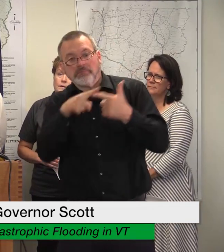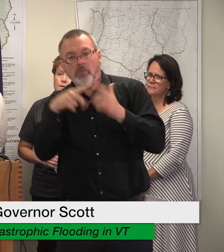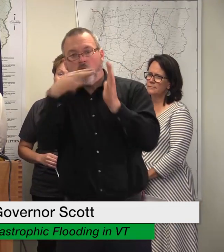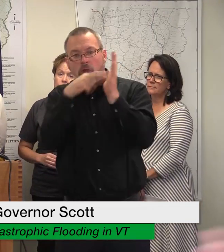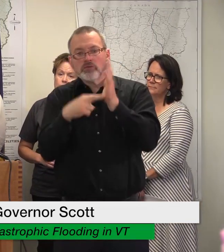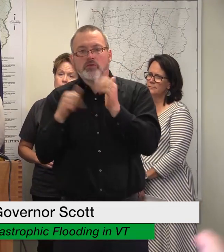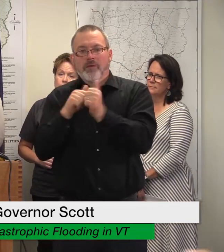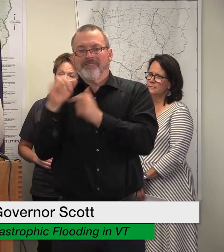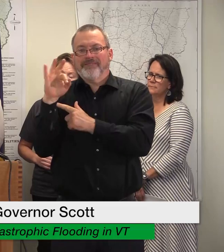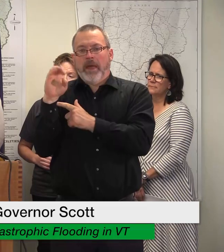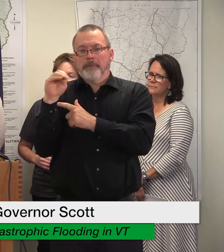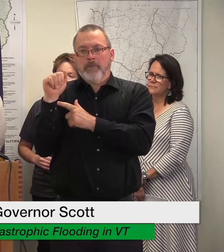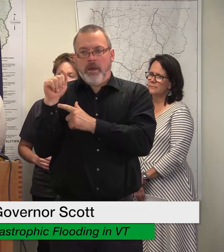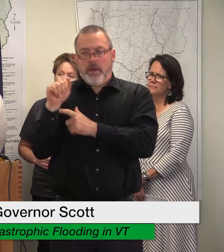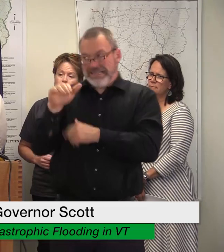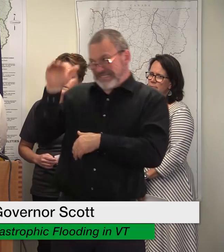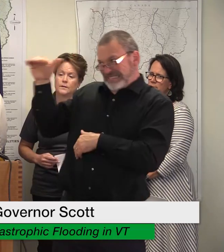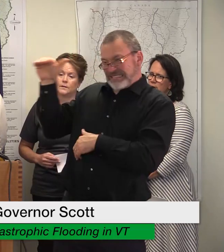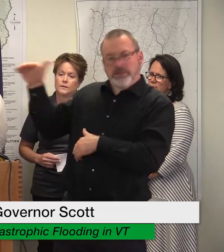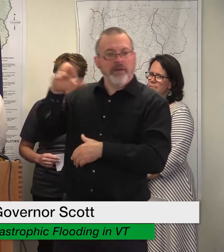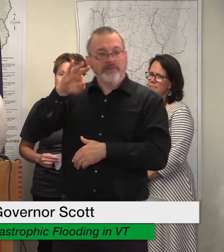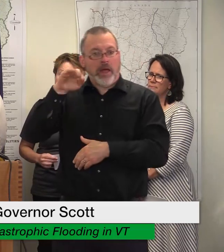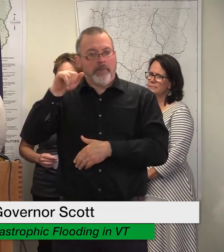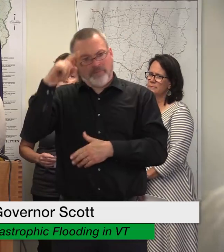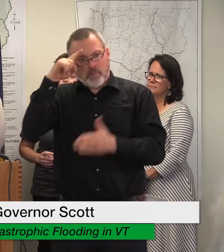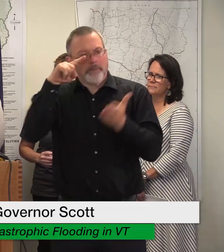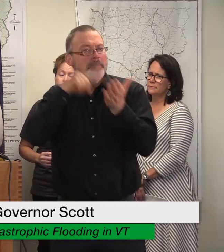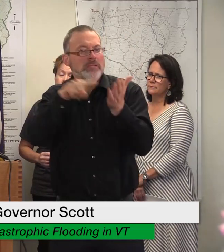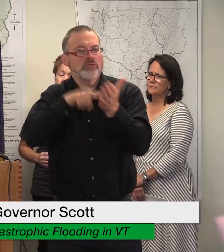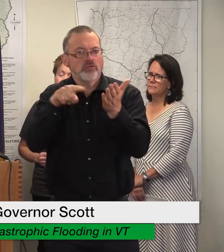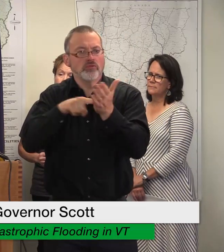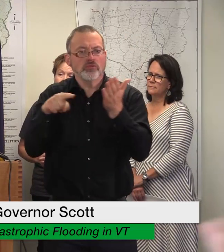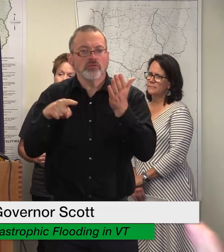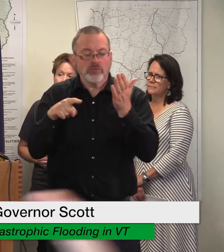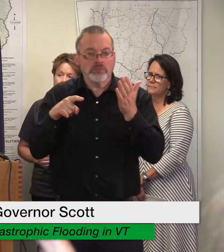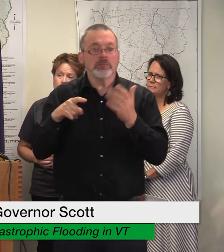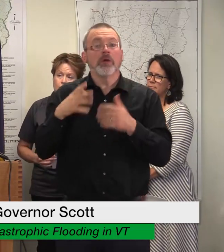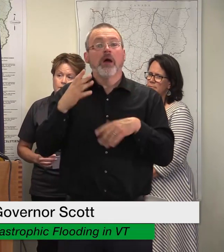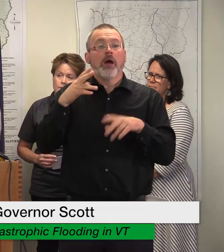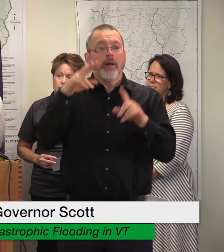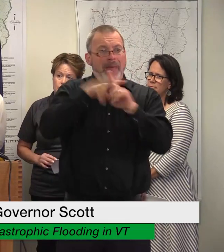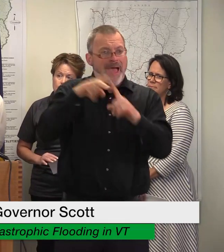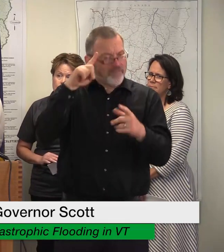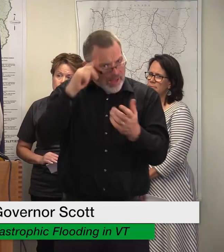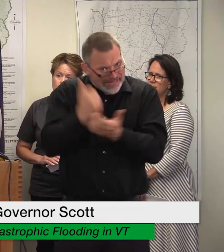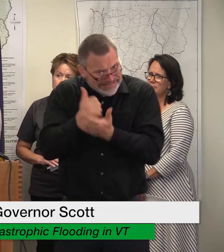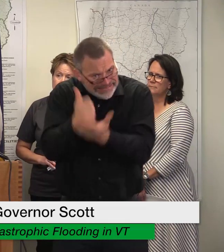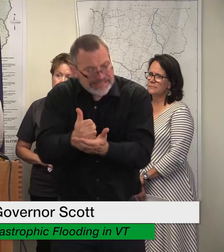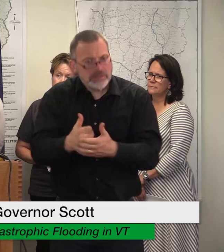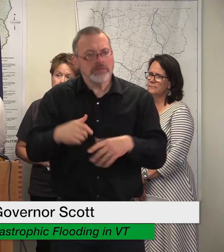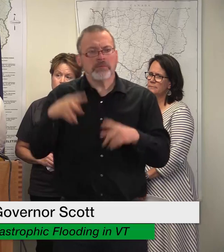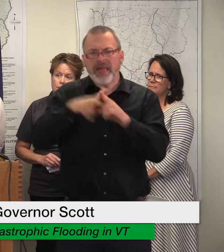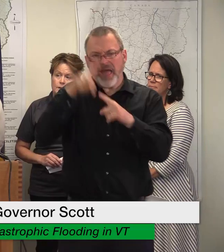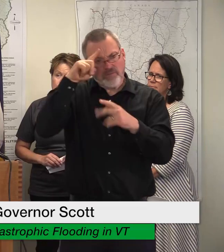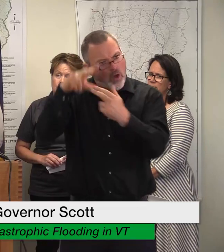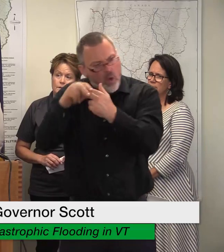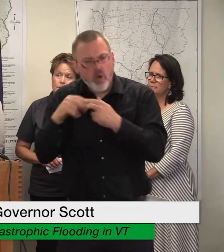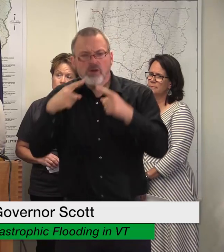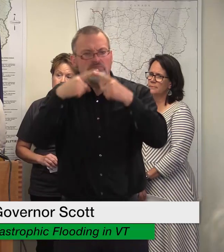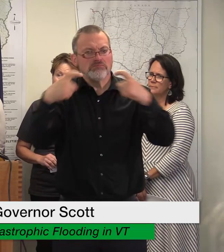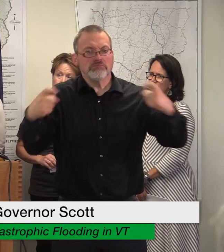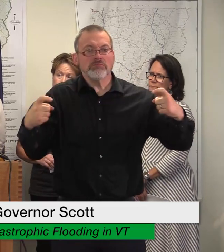home and apply for the individual assistance available. If your mobile home received substantial damage and is not